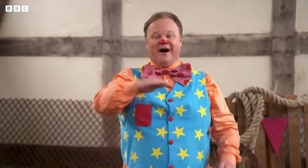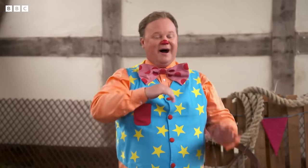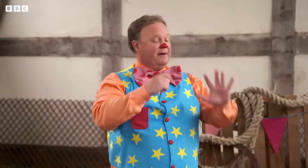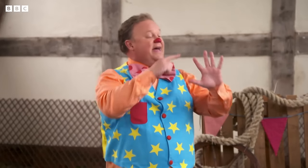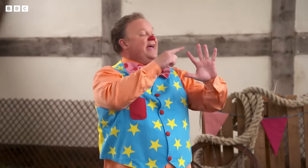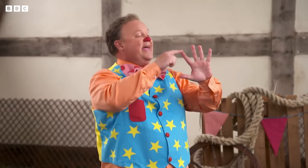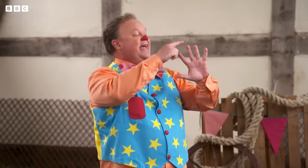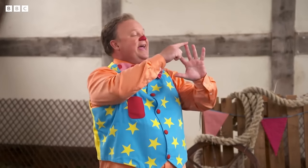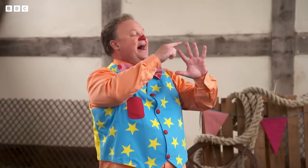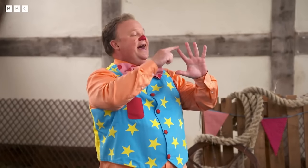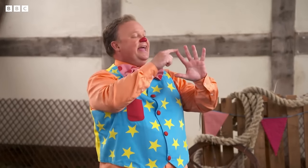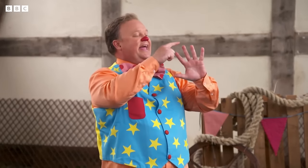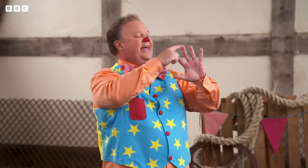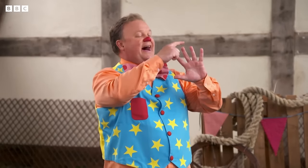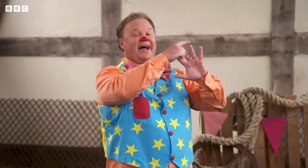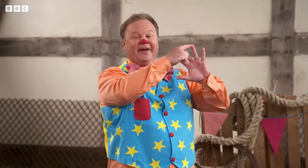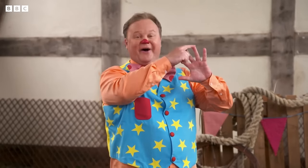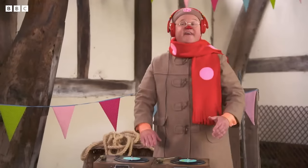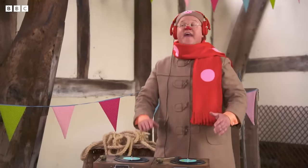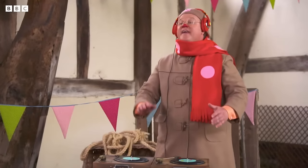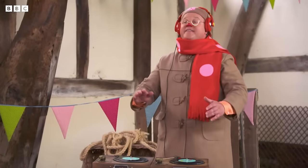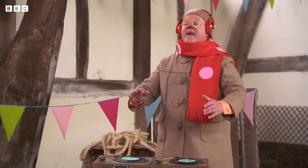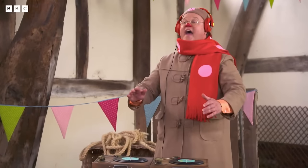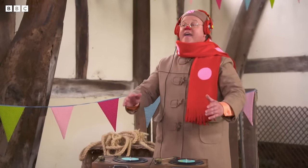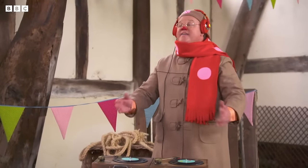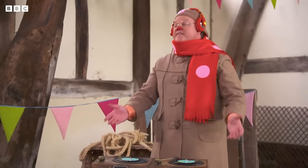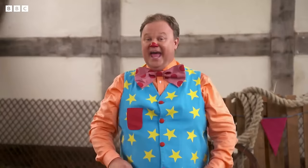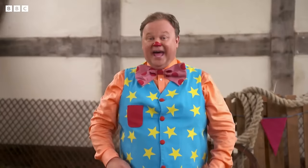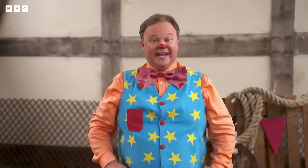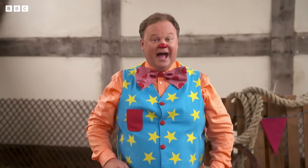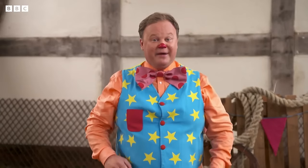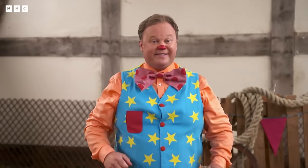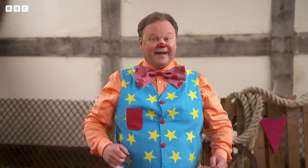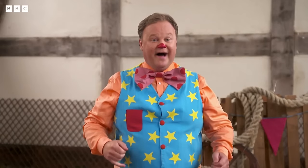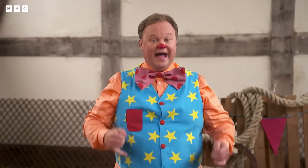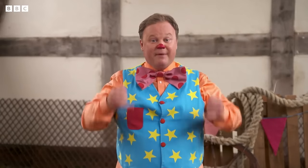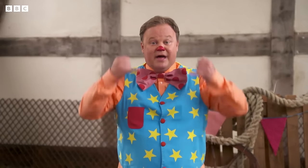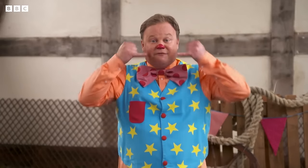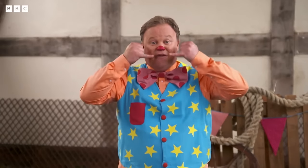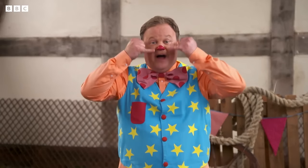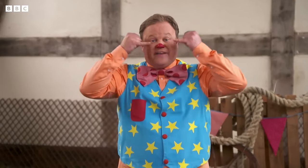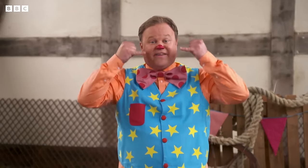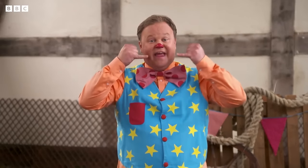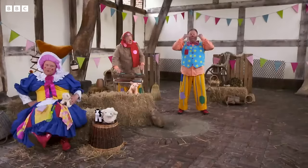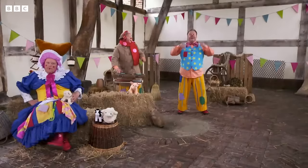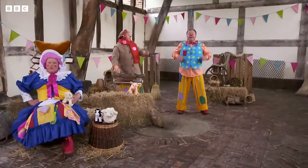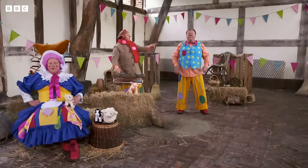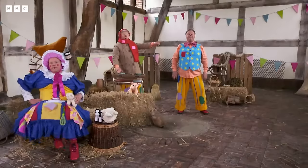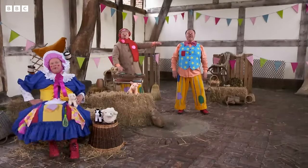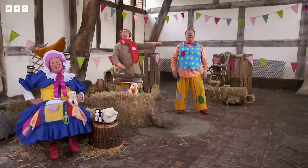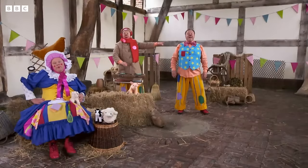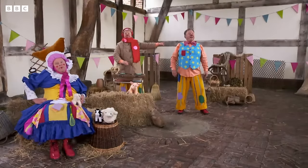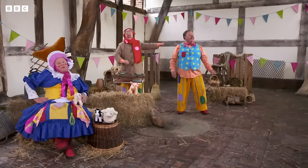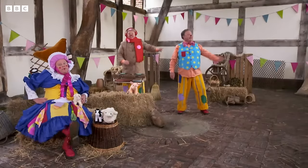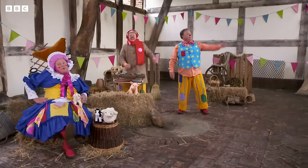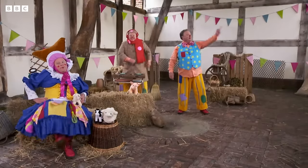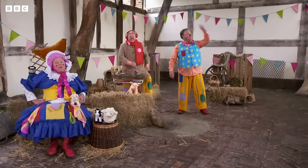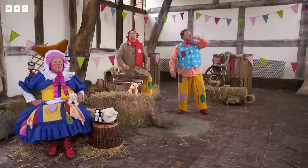farm, E-I-E-I-O. Key change! Now it's time for our sheep. Come on,